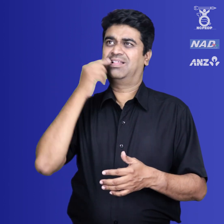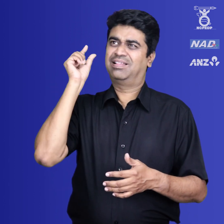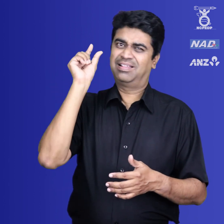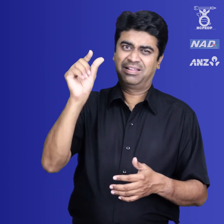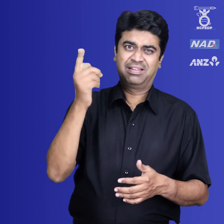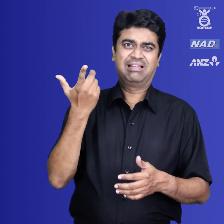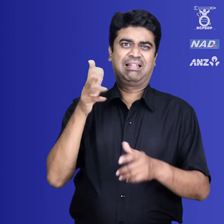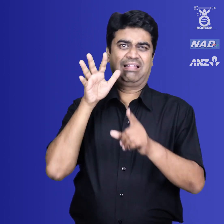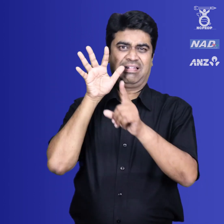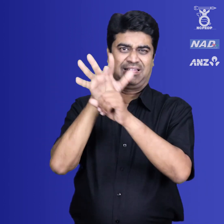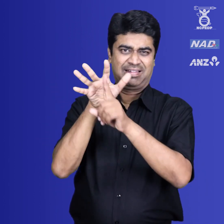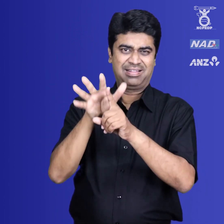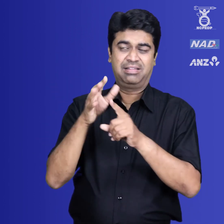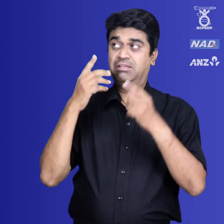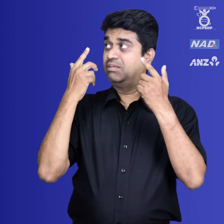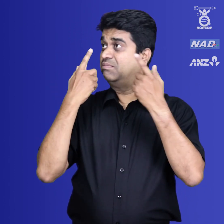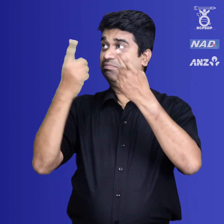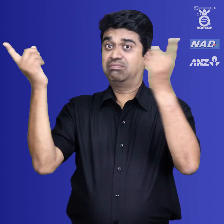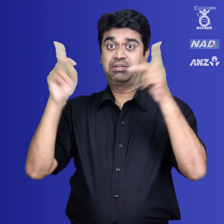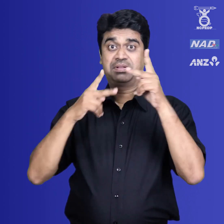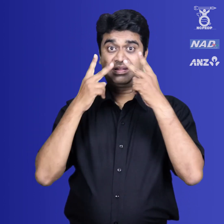within public view,